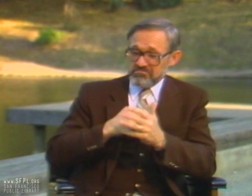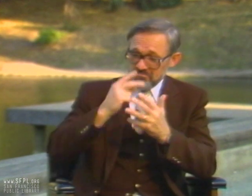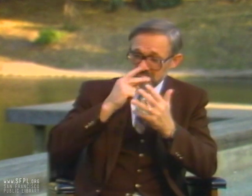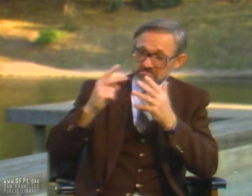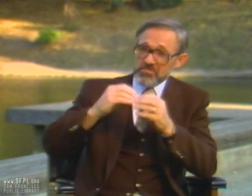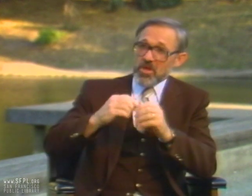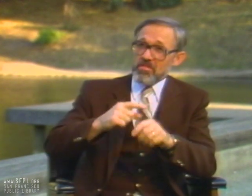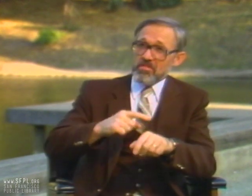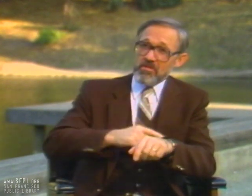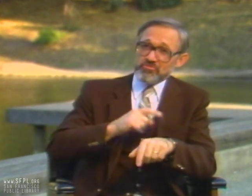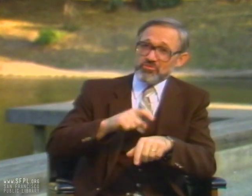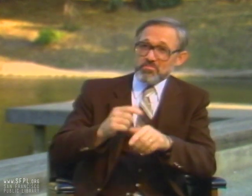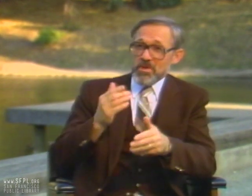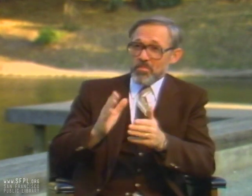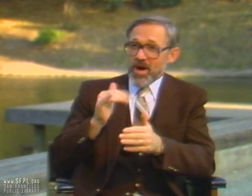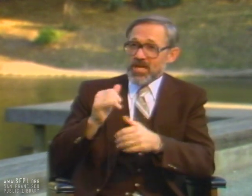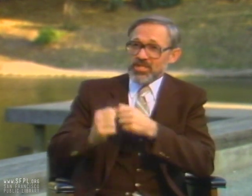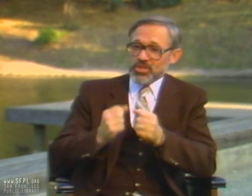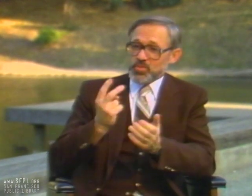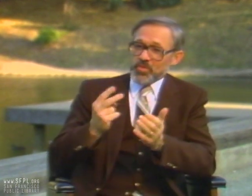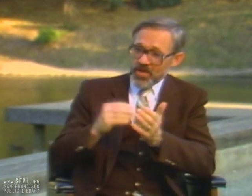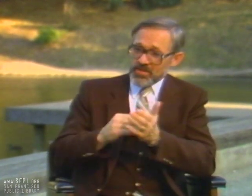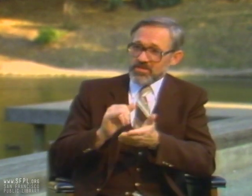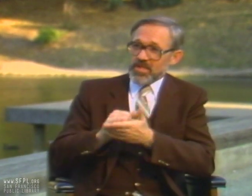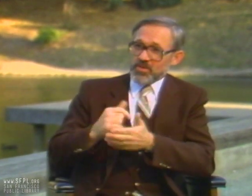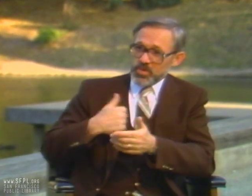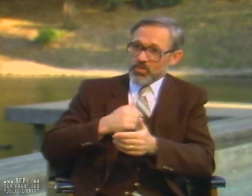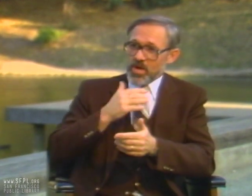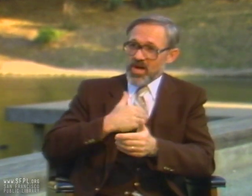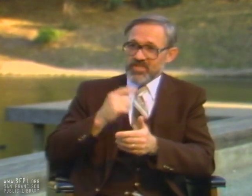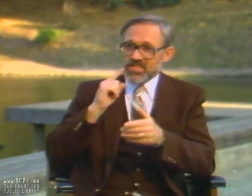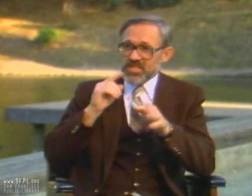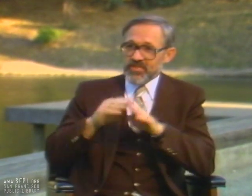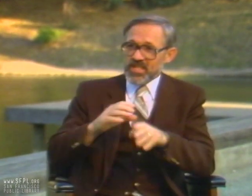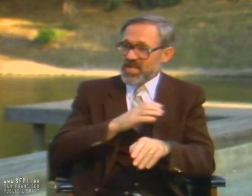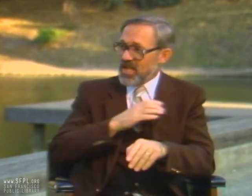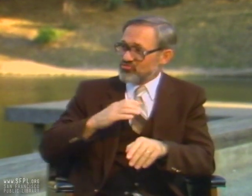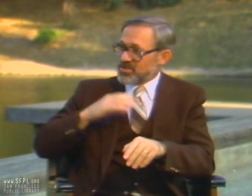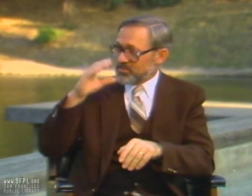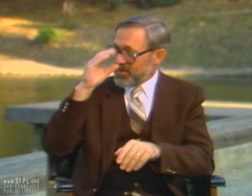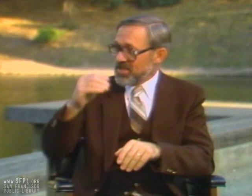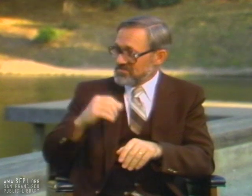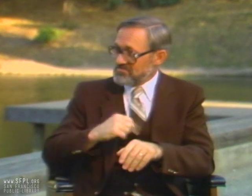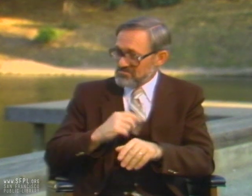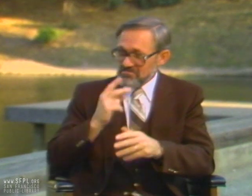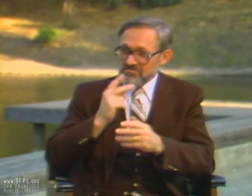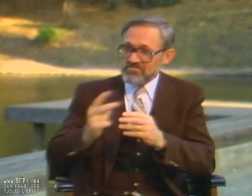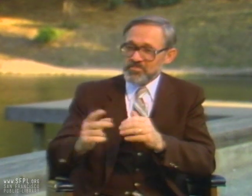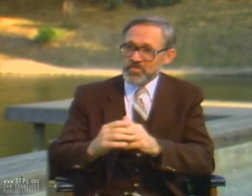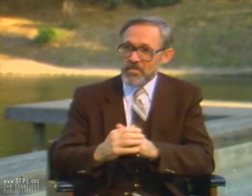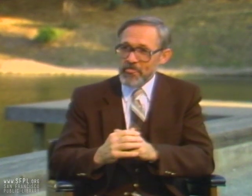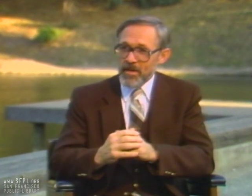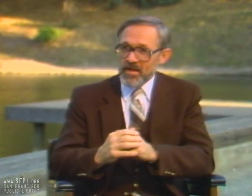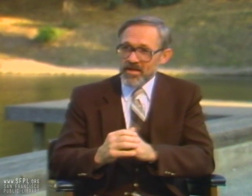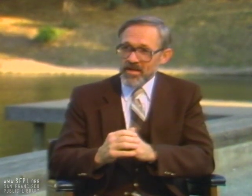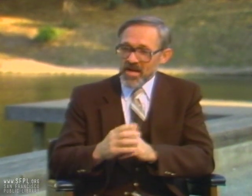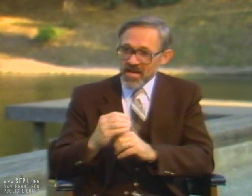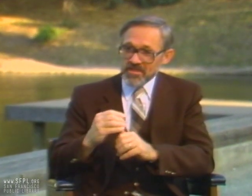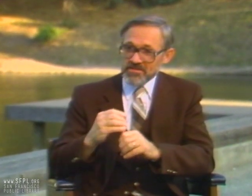predict that in the far future, maybe by the year 2000, we will have a deaf congressman. And